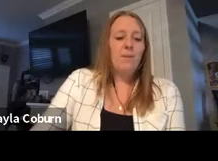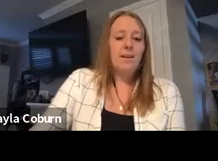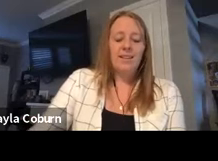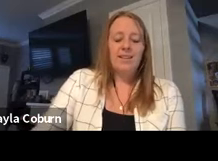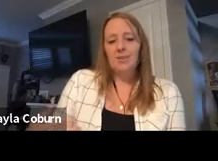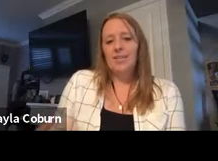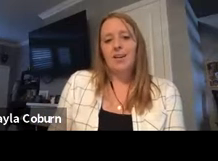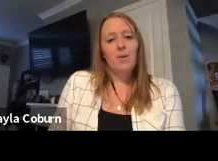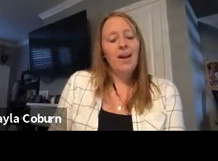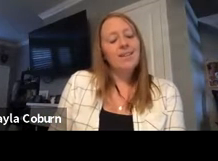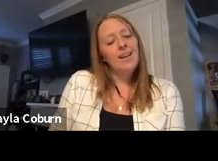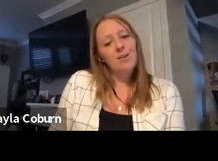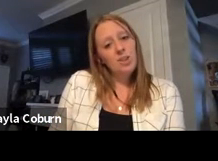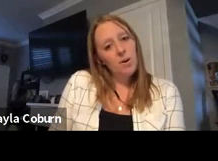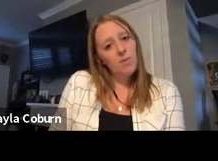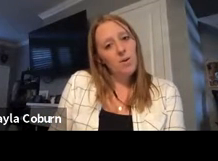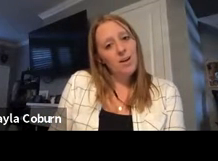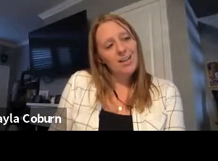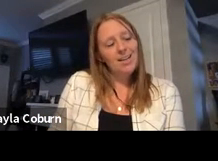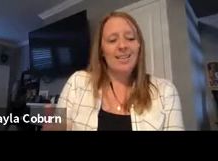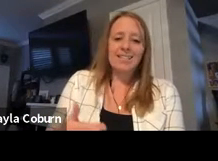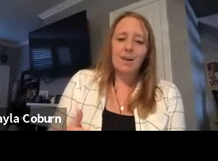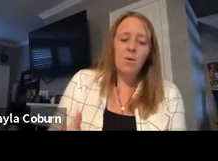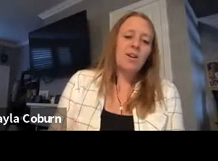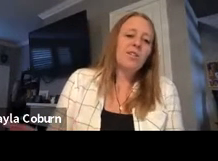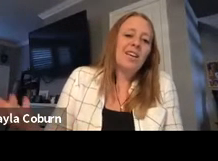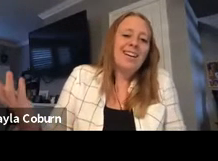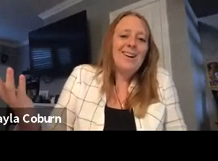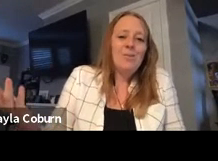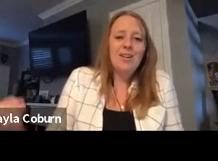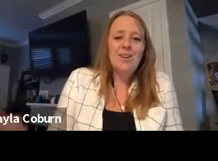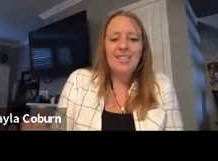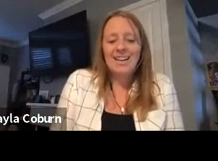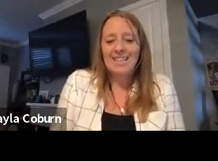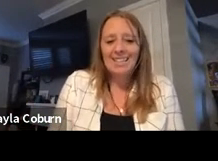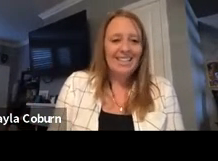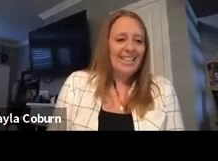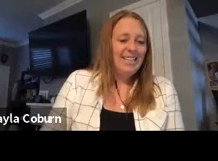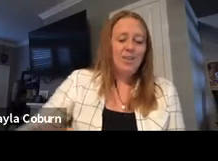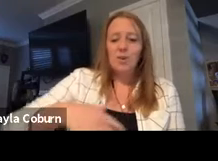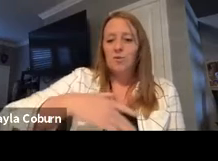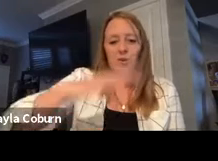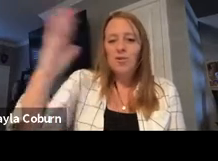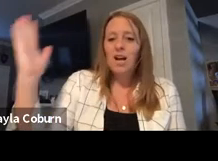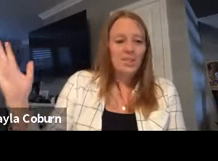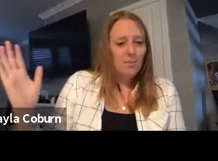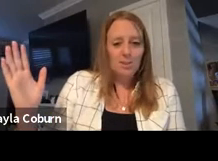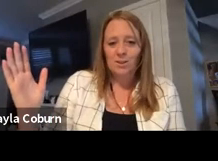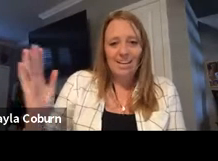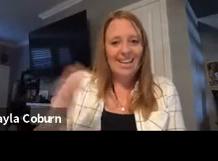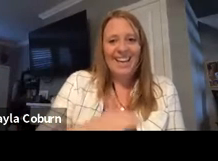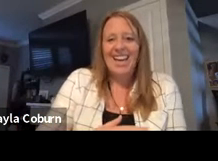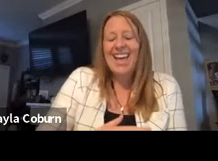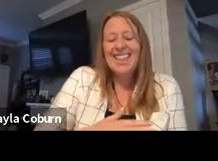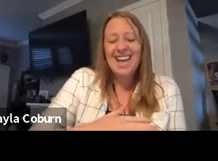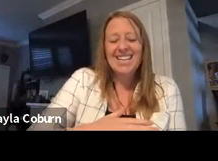their meal and then you take it away and say, "Oh, do you want more?" And then they say more, and you're like, "Oh, well, you're all done." You've lost the